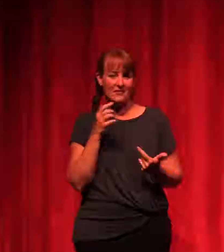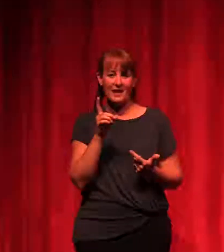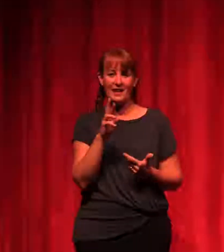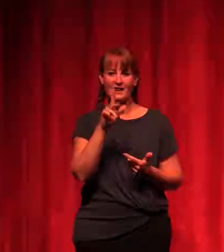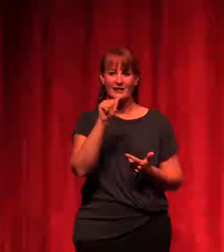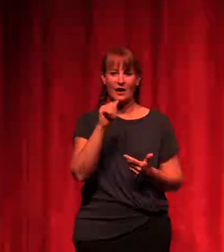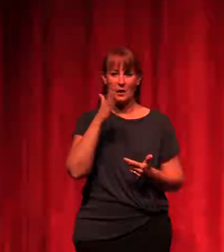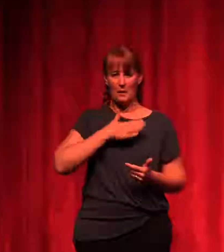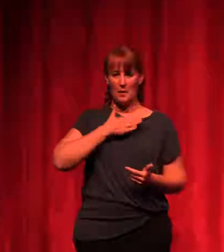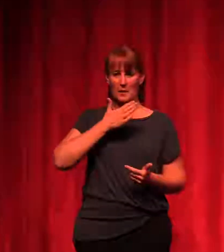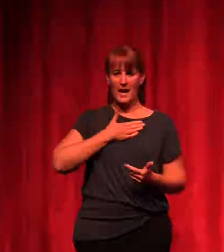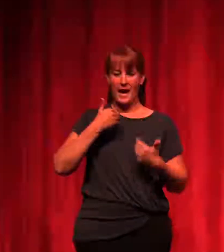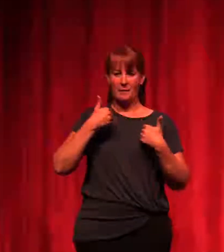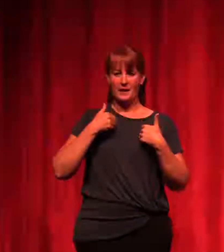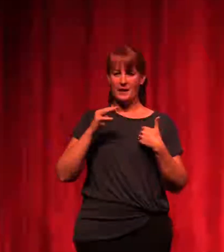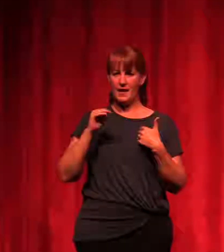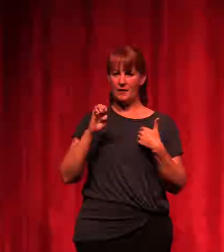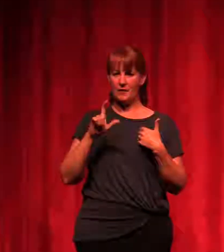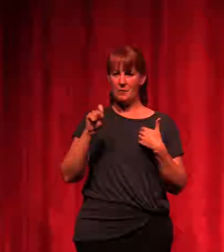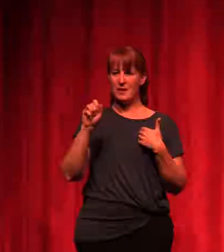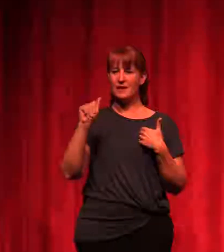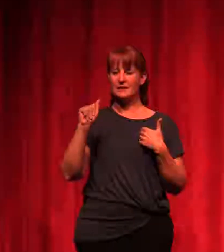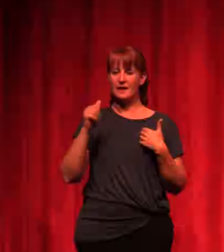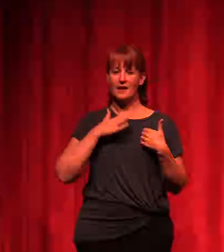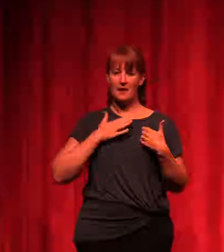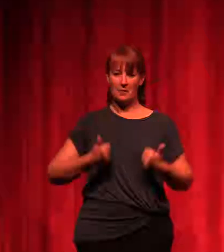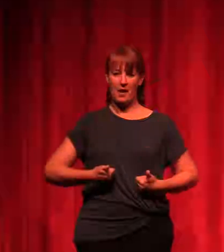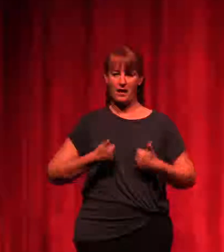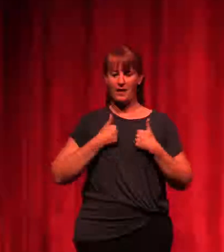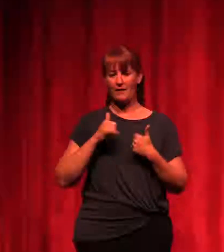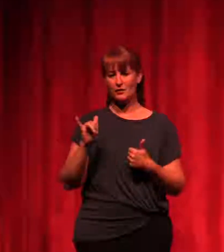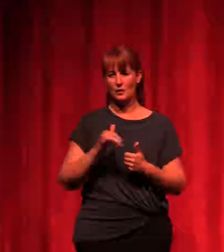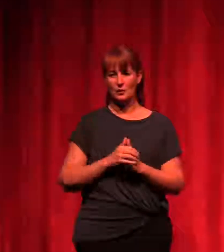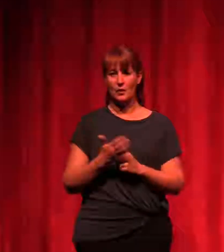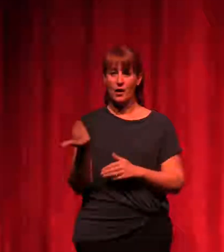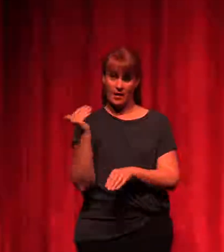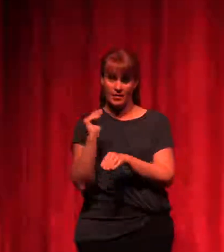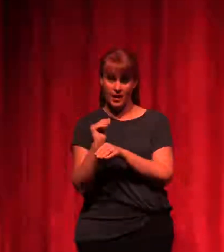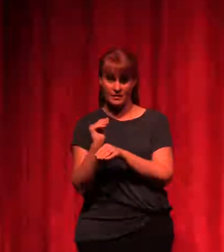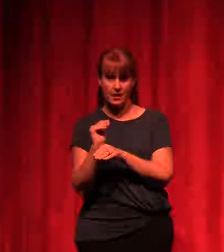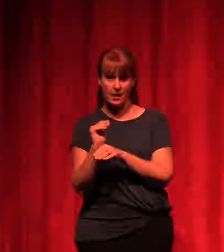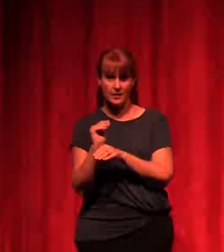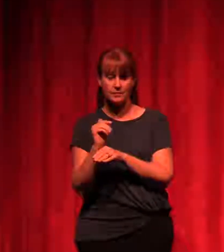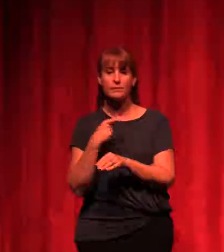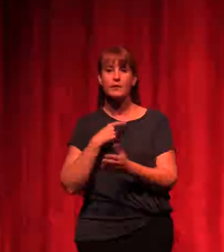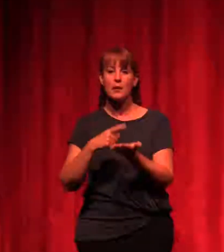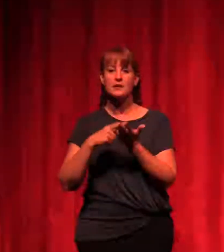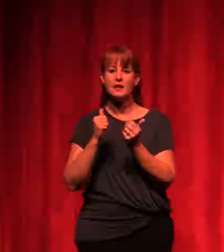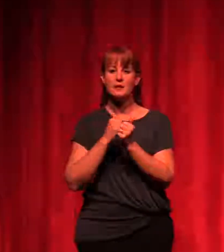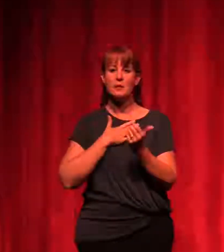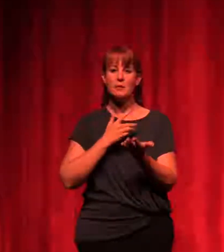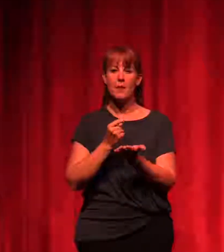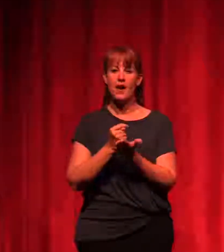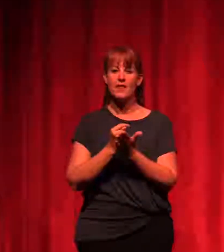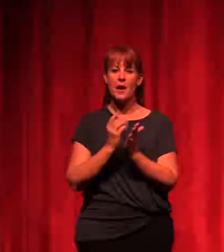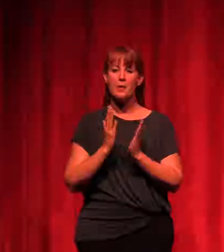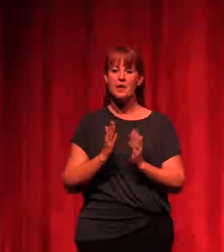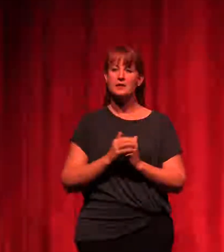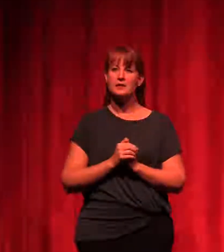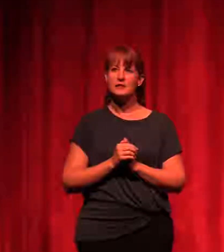Darla will be happy that there's a Melissa in my life. Last night, I was talking to my therapist,